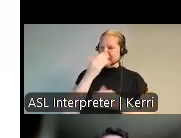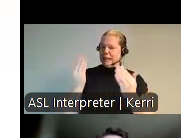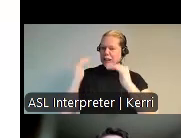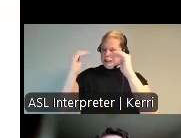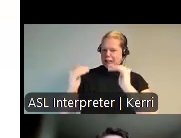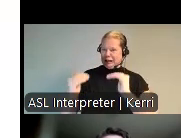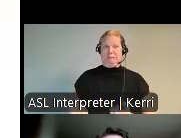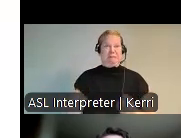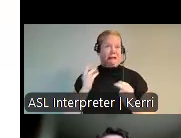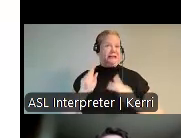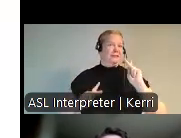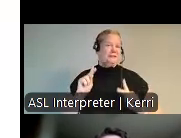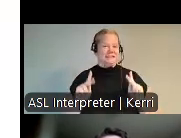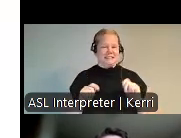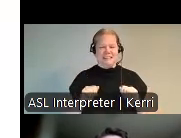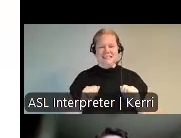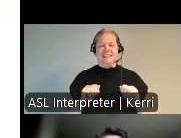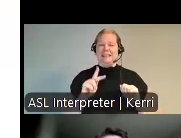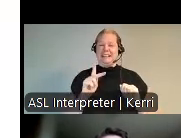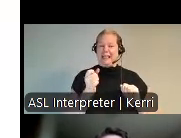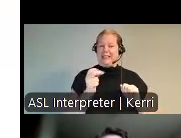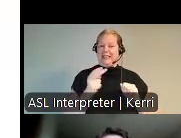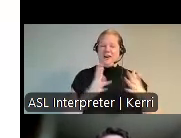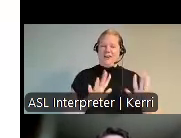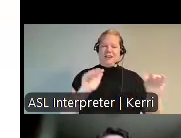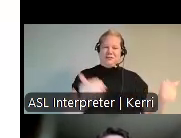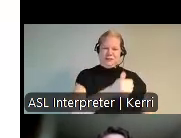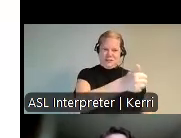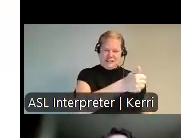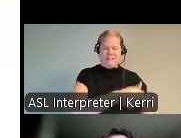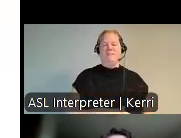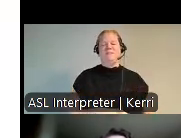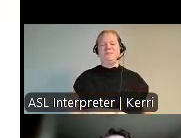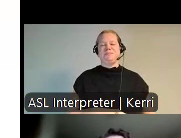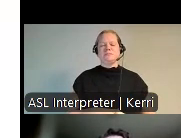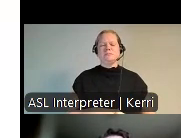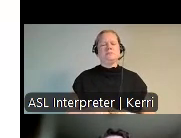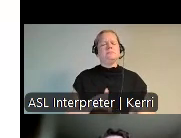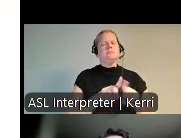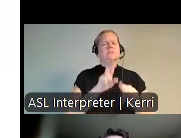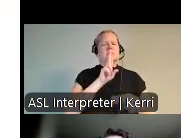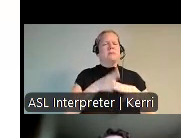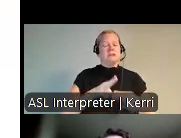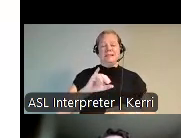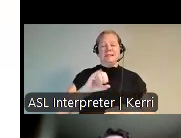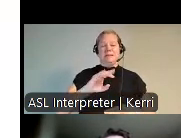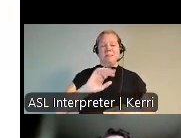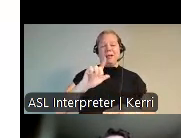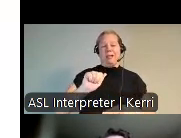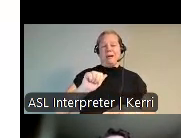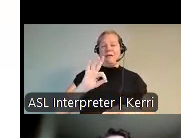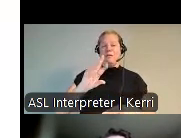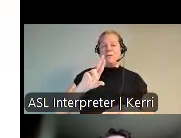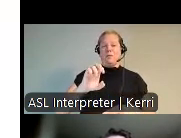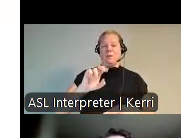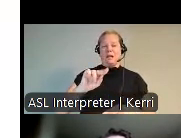of folks. And Kathleen already introduced herself, but I'll also just mention that Isabella Fuentes from